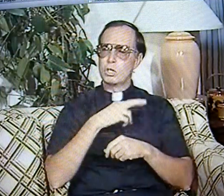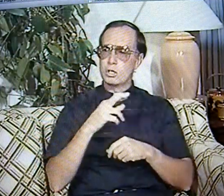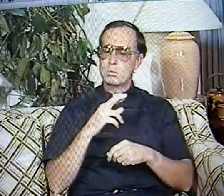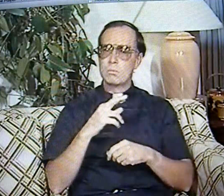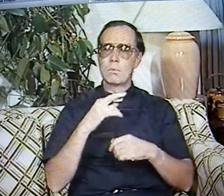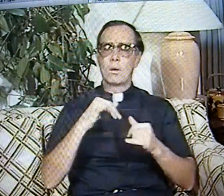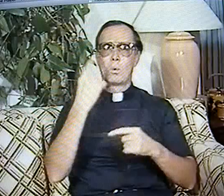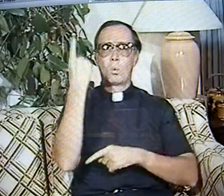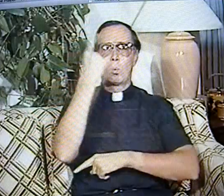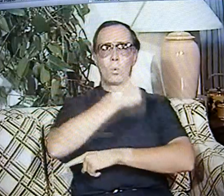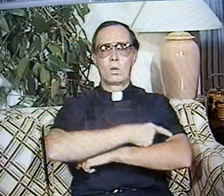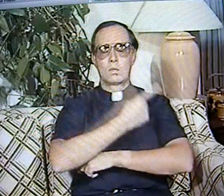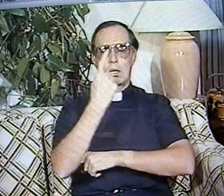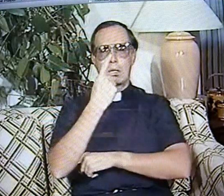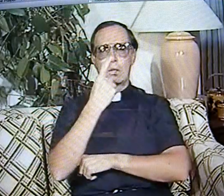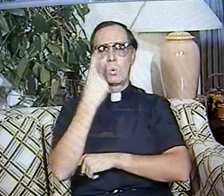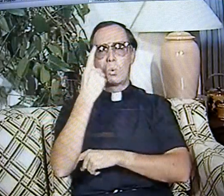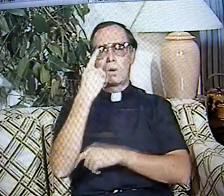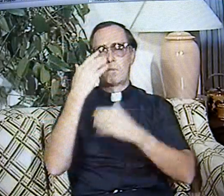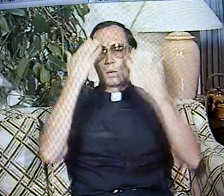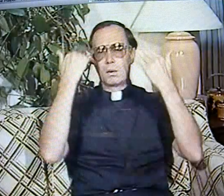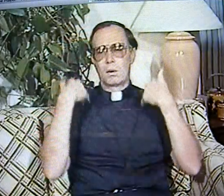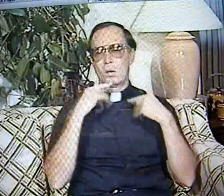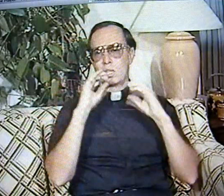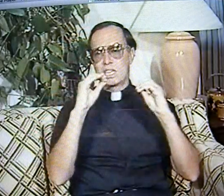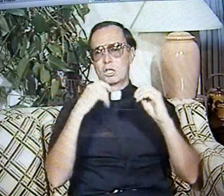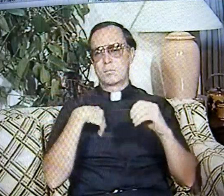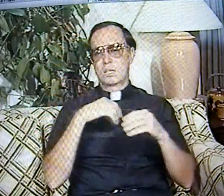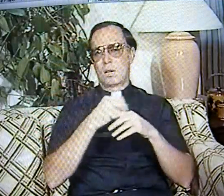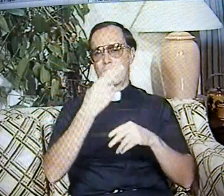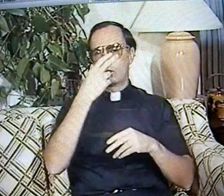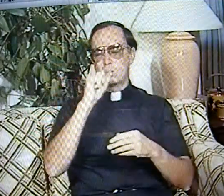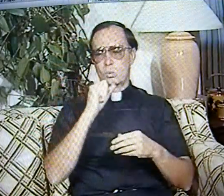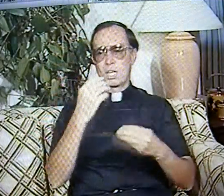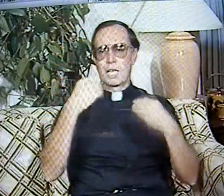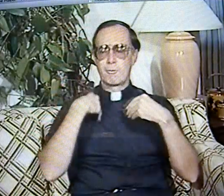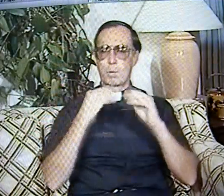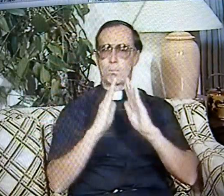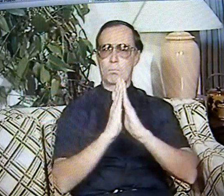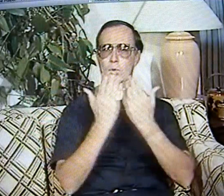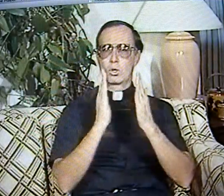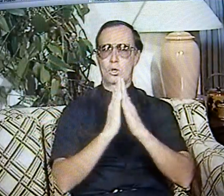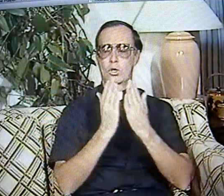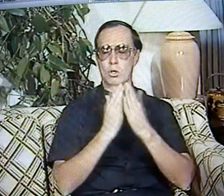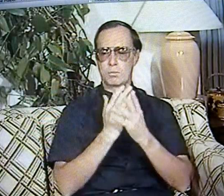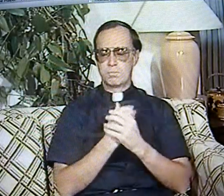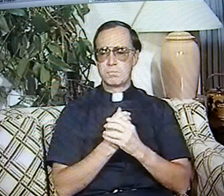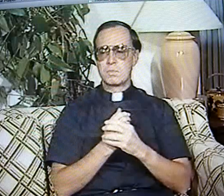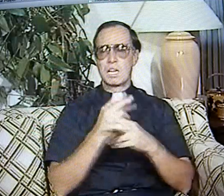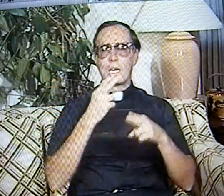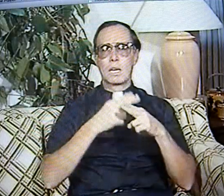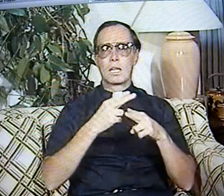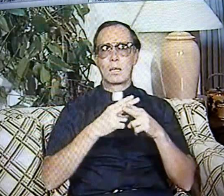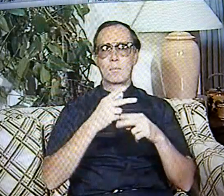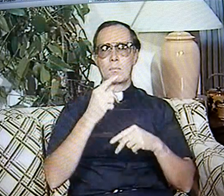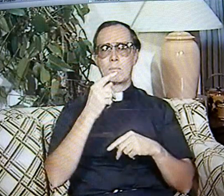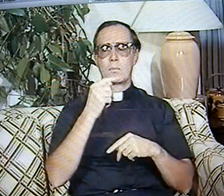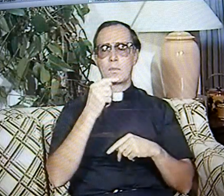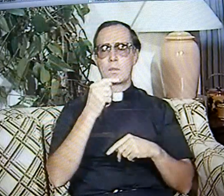And at about 16 or 17, I was really interested in religious. One of the nuns in